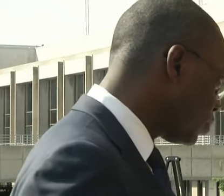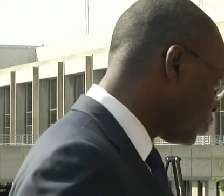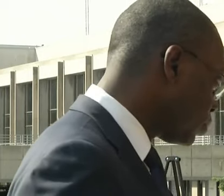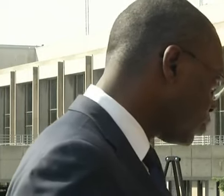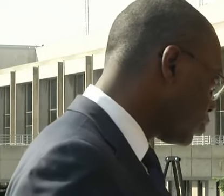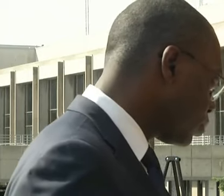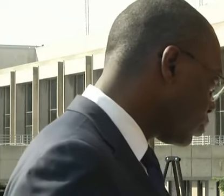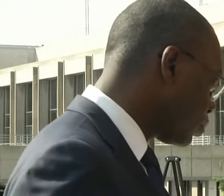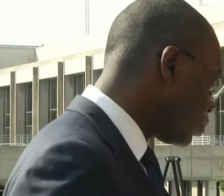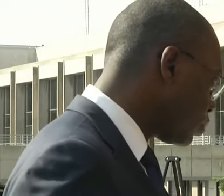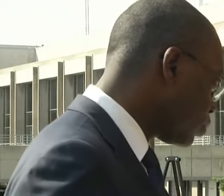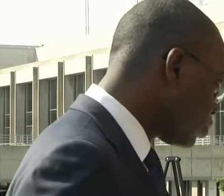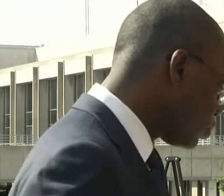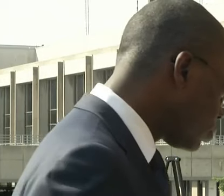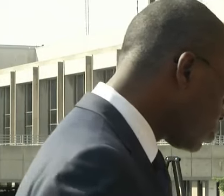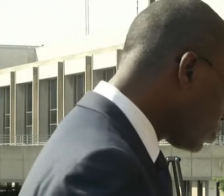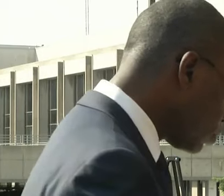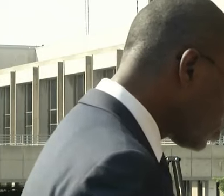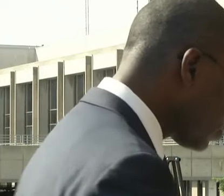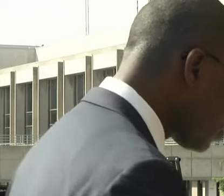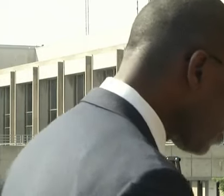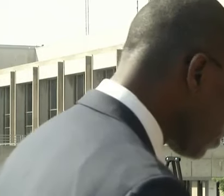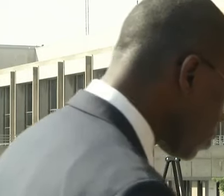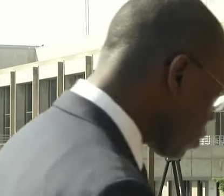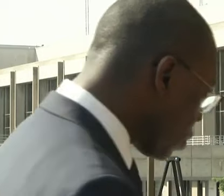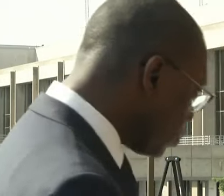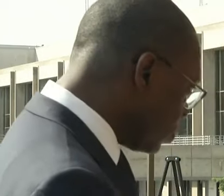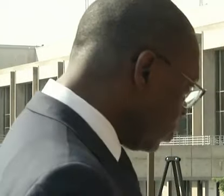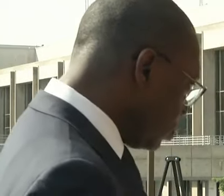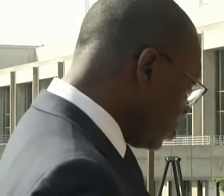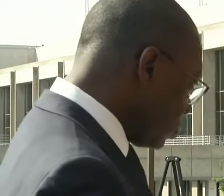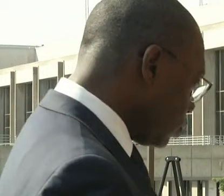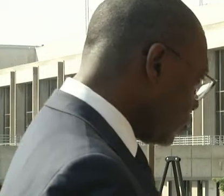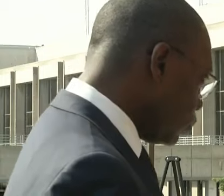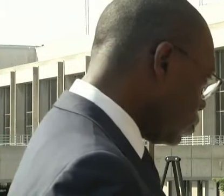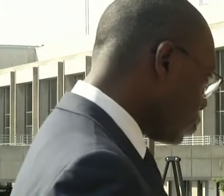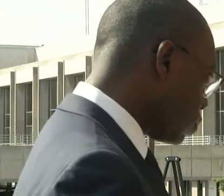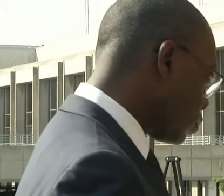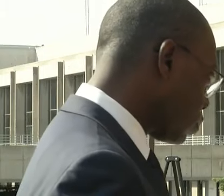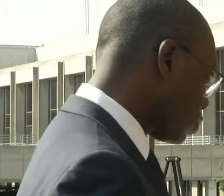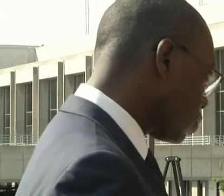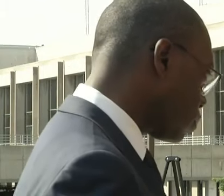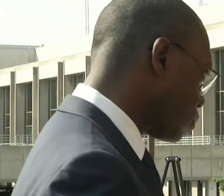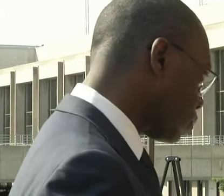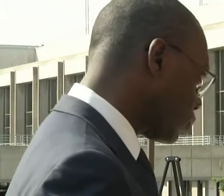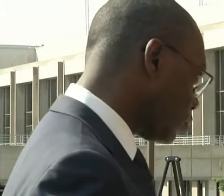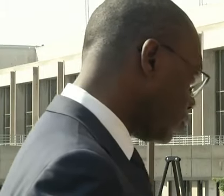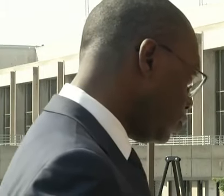We all know that implicit bias and censorship has been going on for